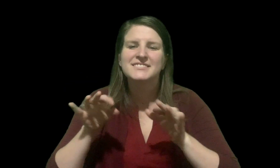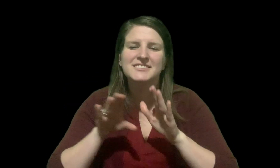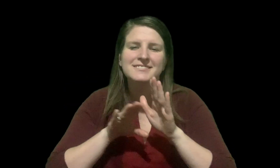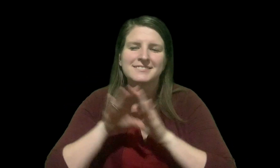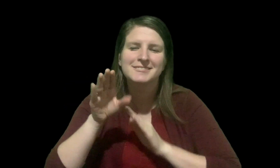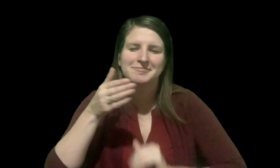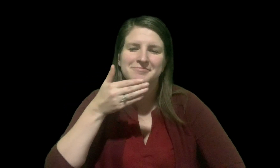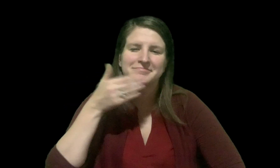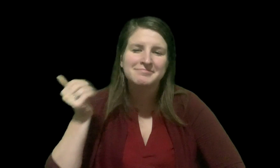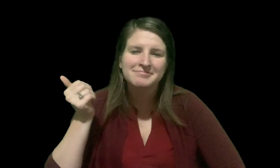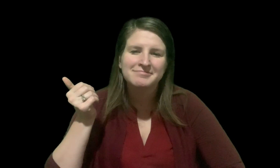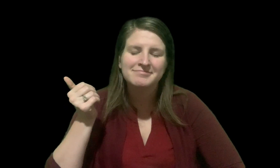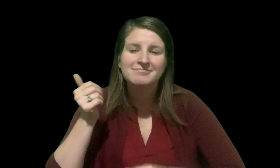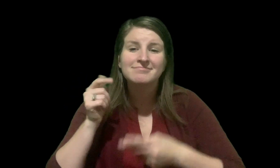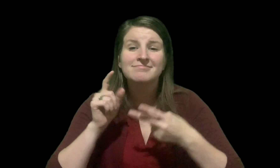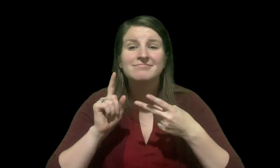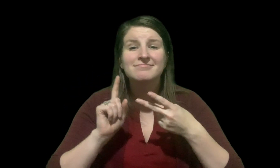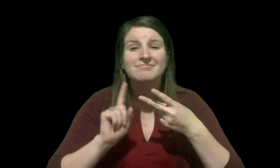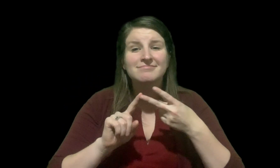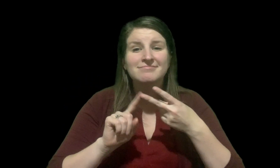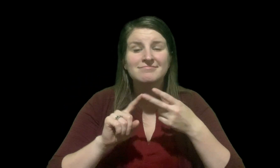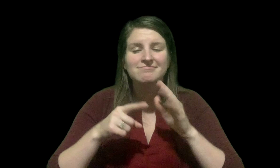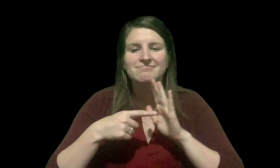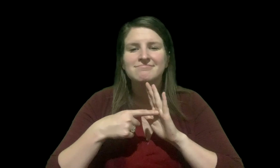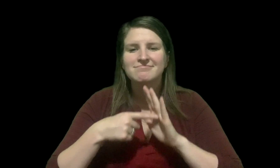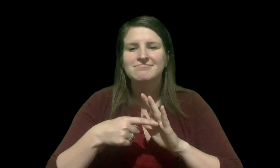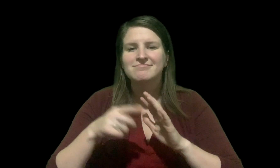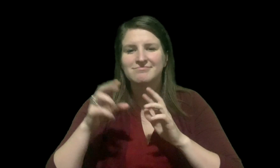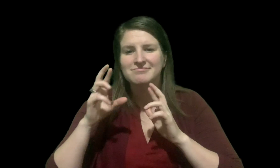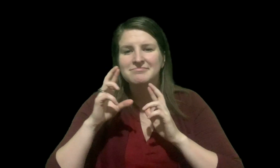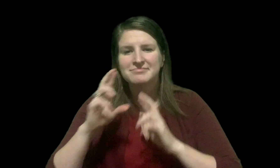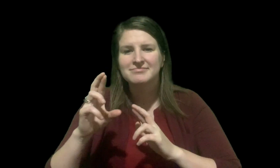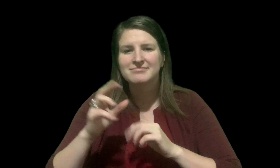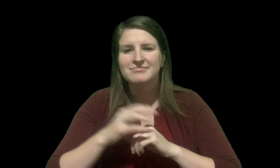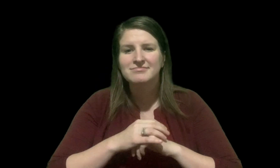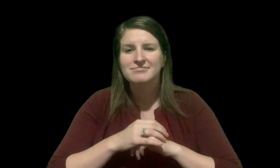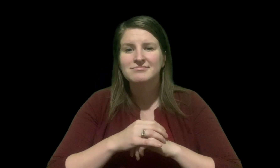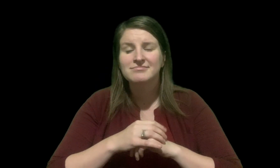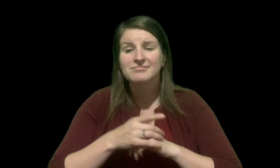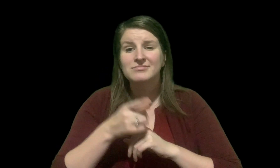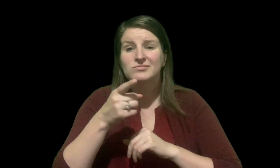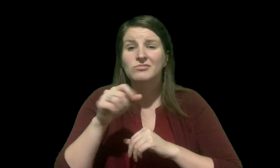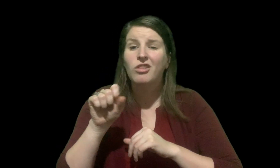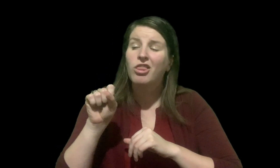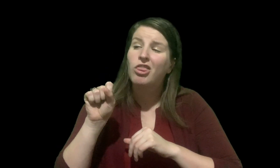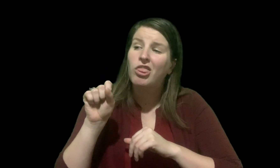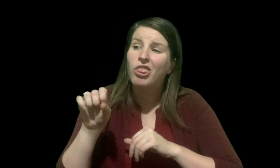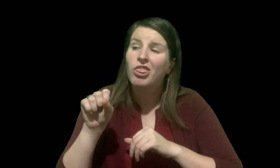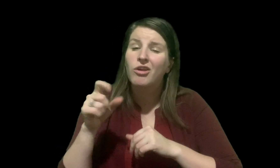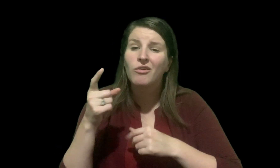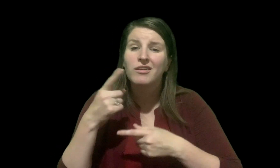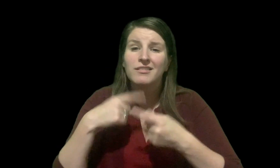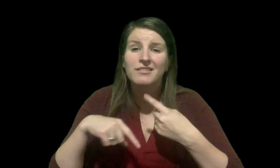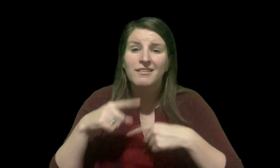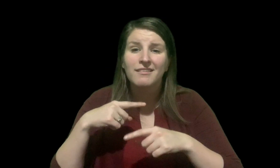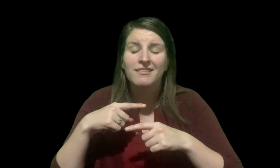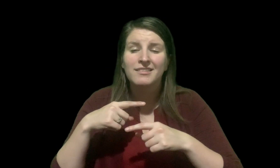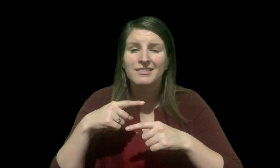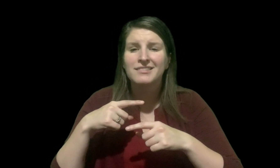And there's 2 reasons why. First of which, it'll help you develop your skills in the language. The second reason, it'll show the